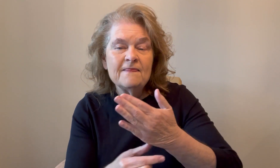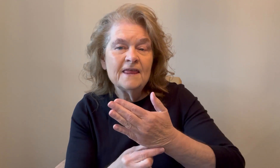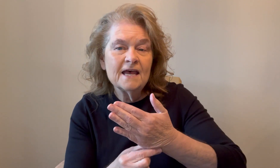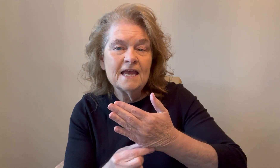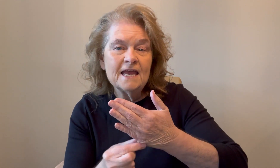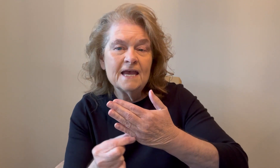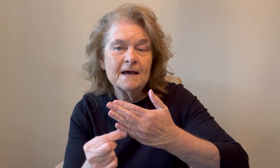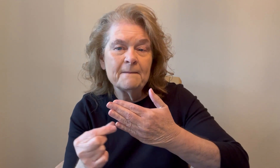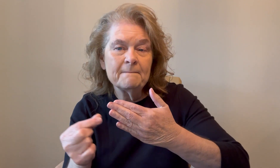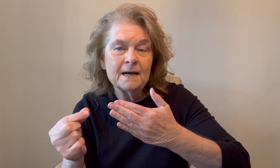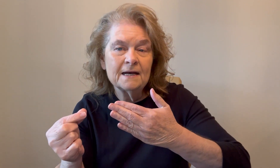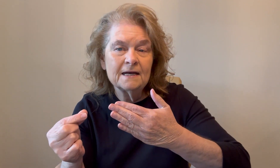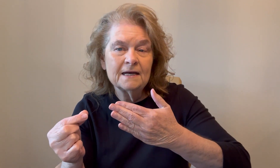the hem.